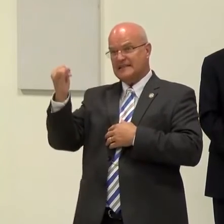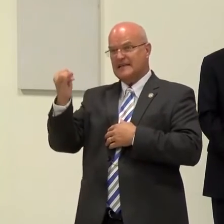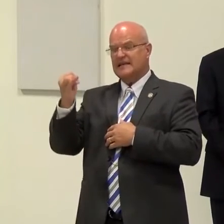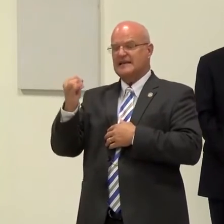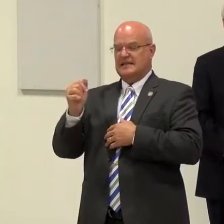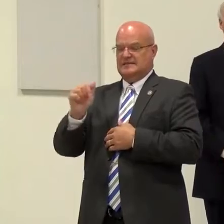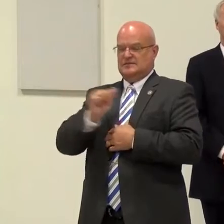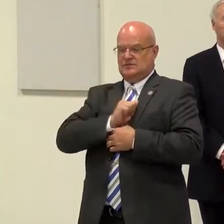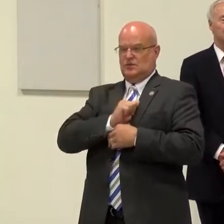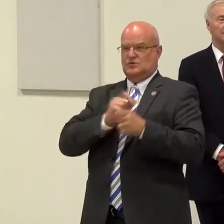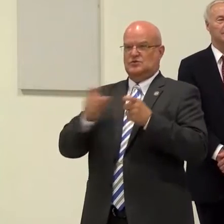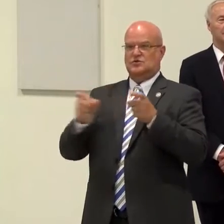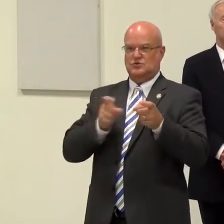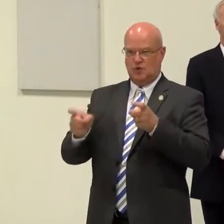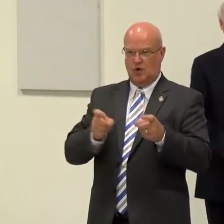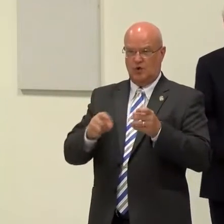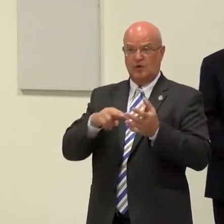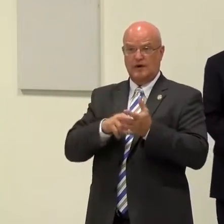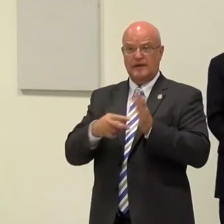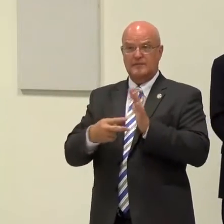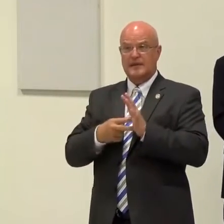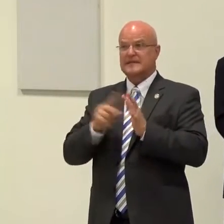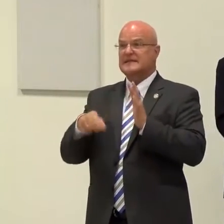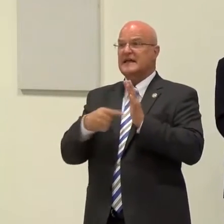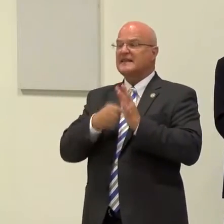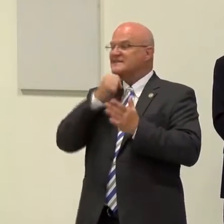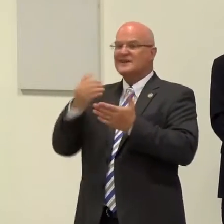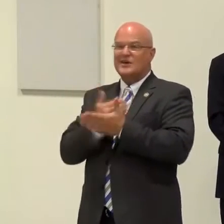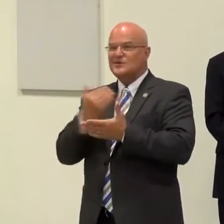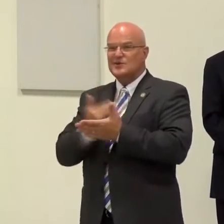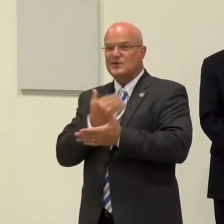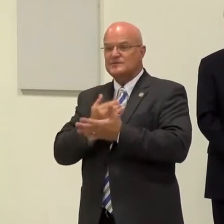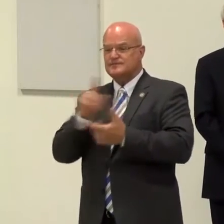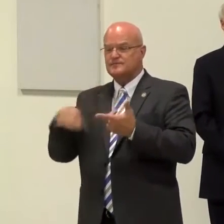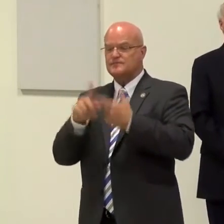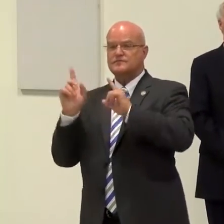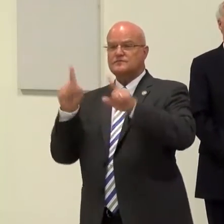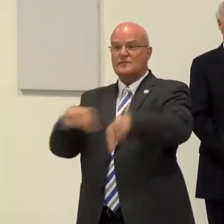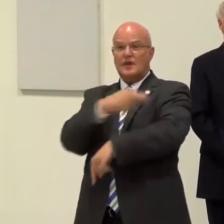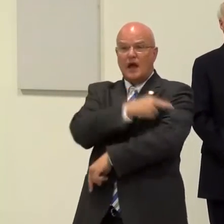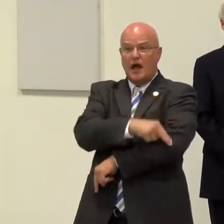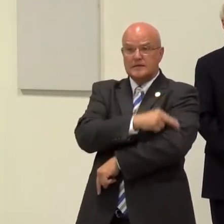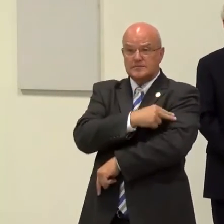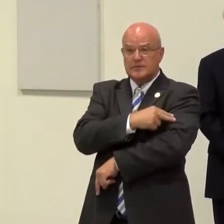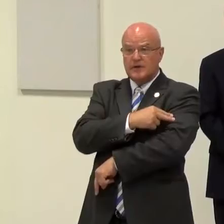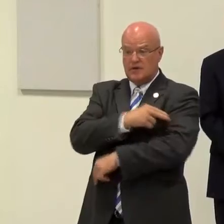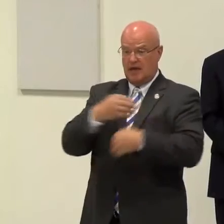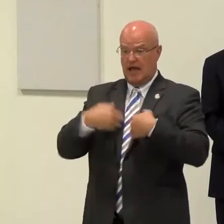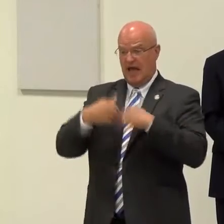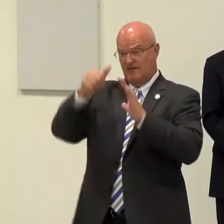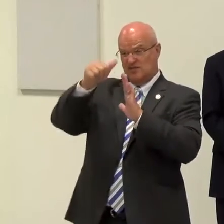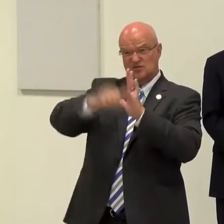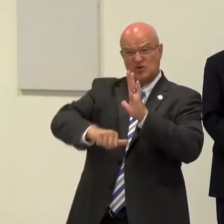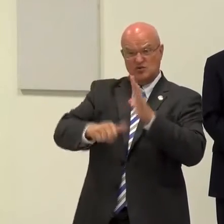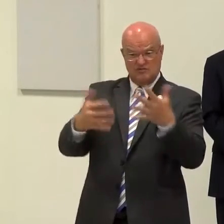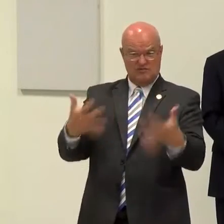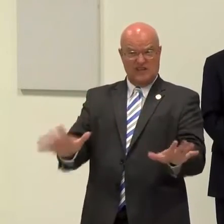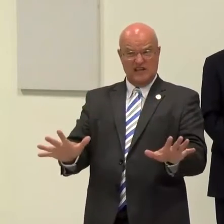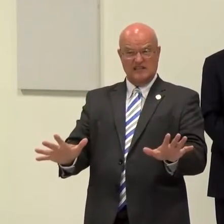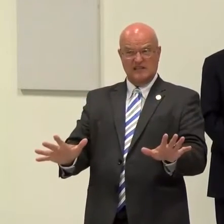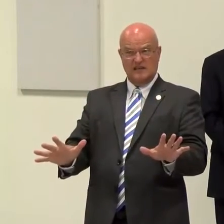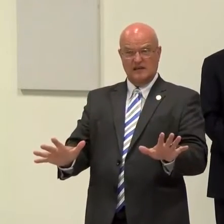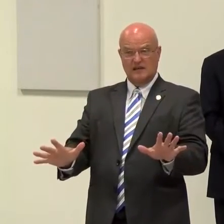source control, and for source control, this isn't new. When you go to a hospital, if you have a surgical procedure